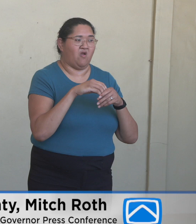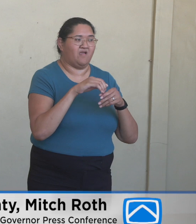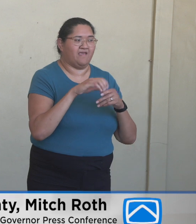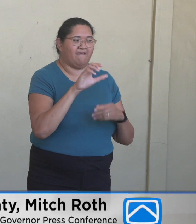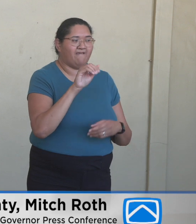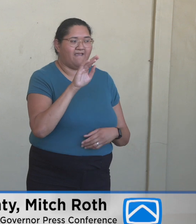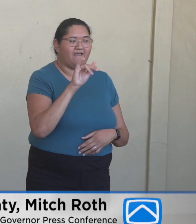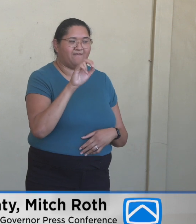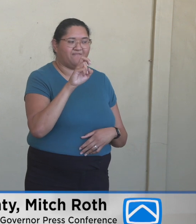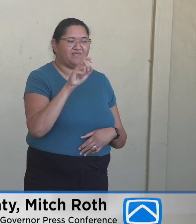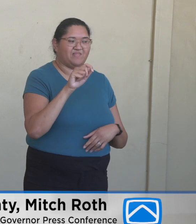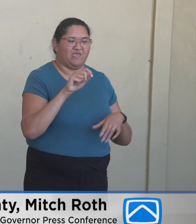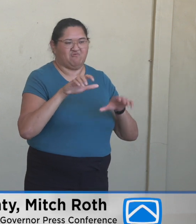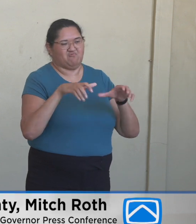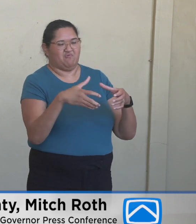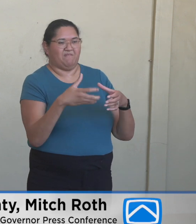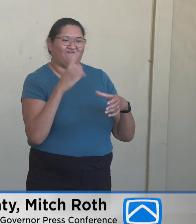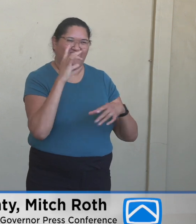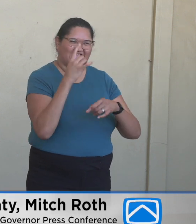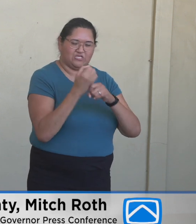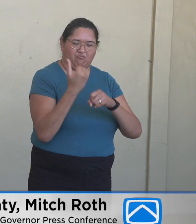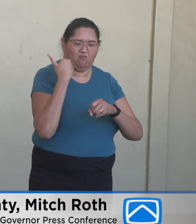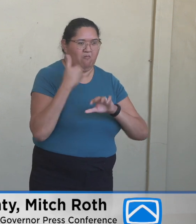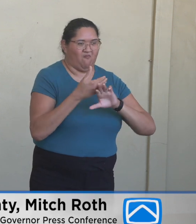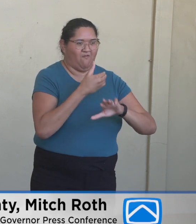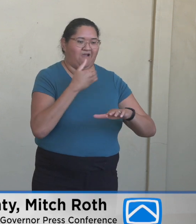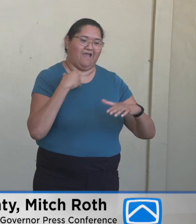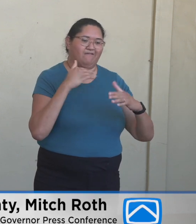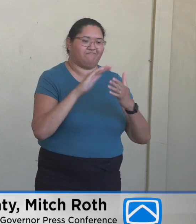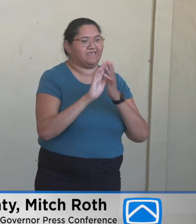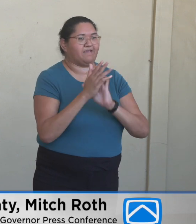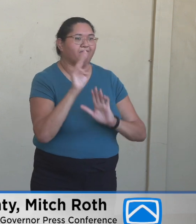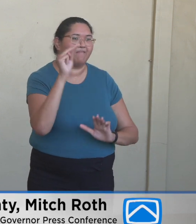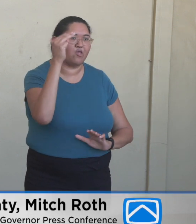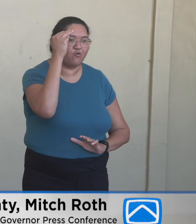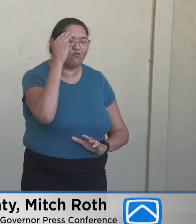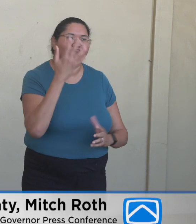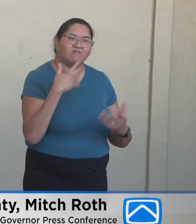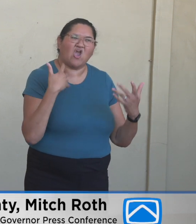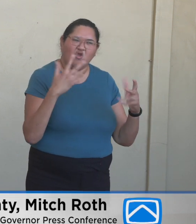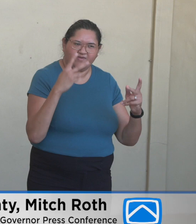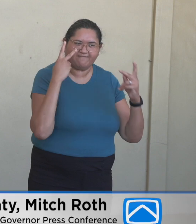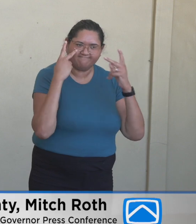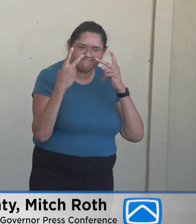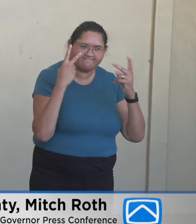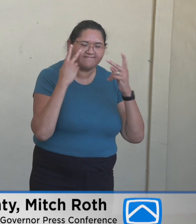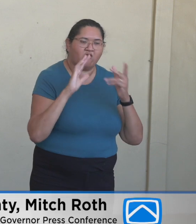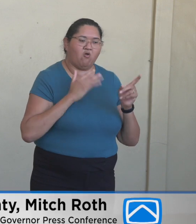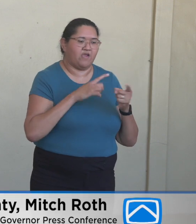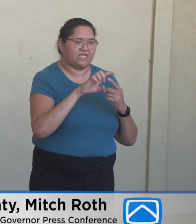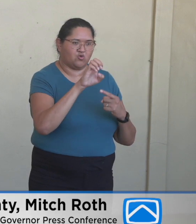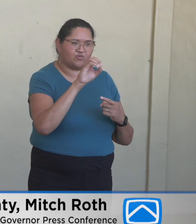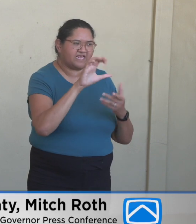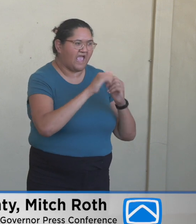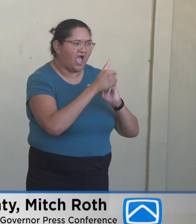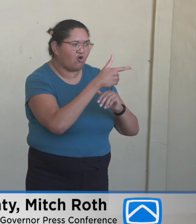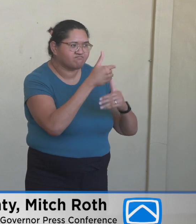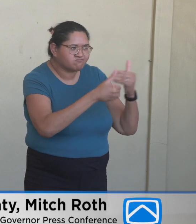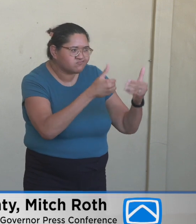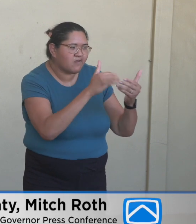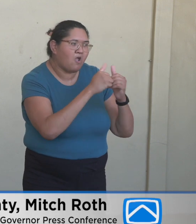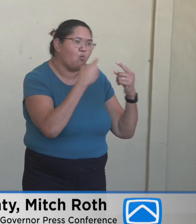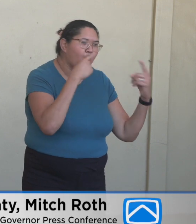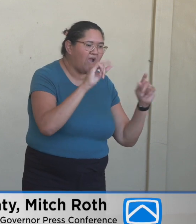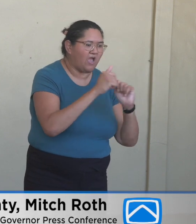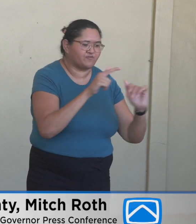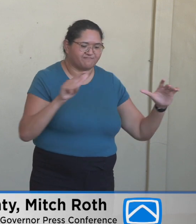past 8 years before coming in as the mayor. And so I've seen how our EOC works and how everybody gets